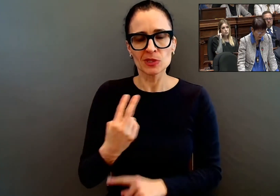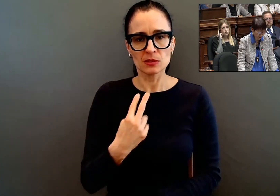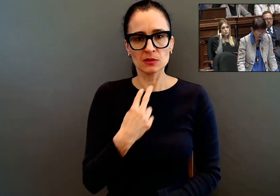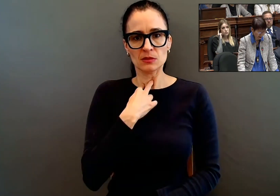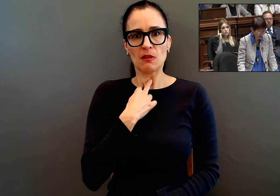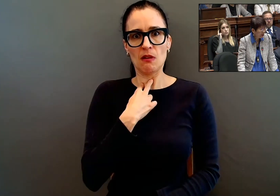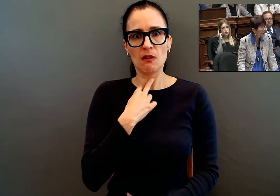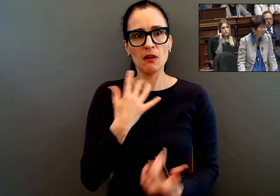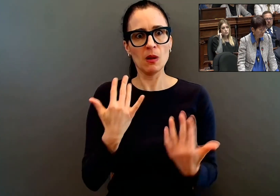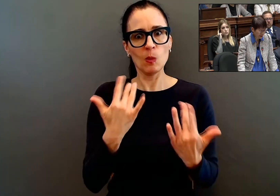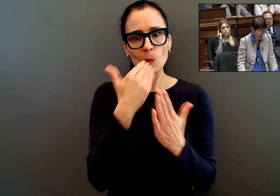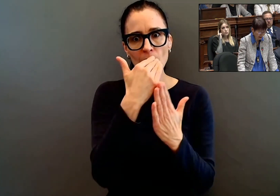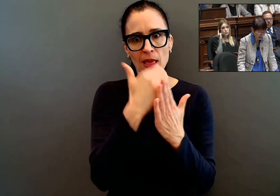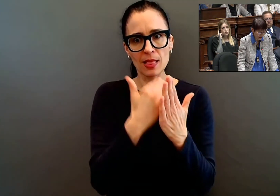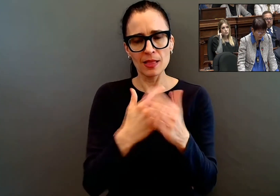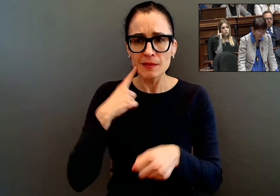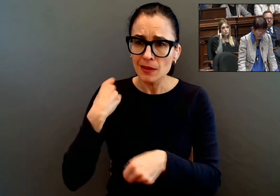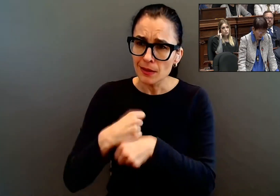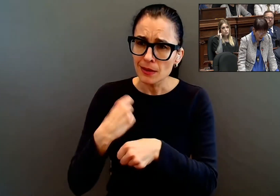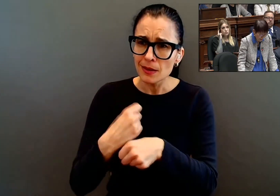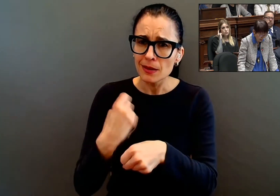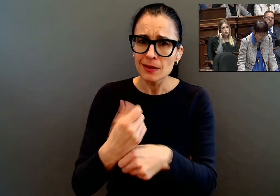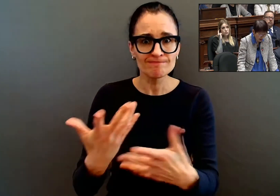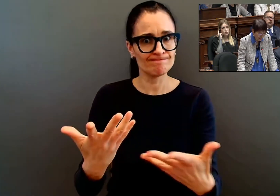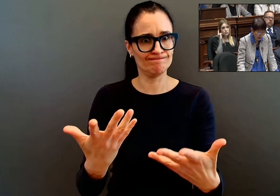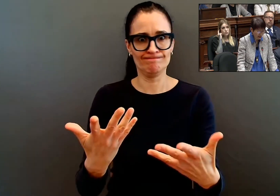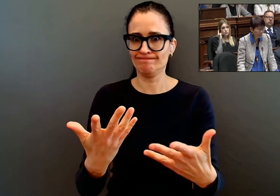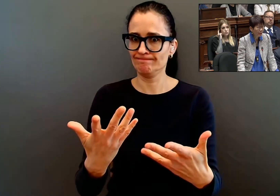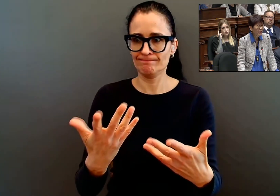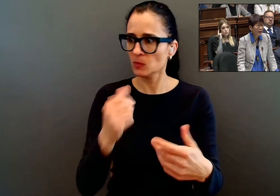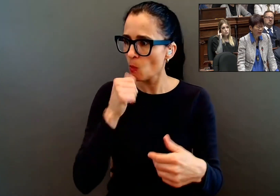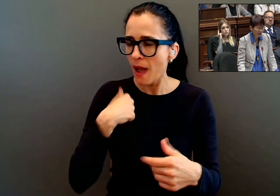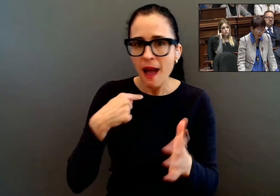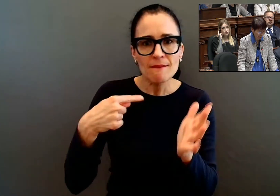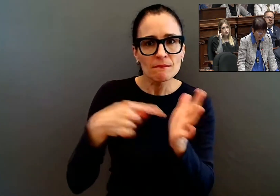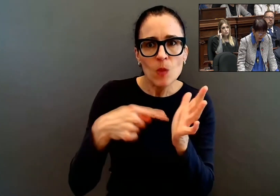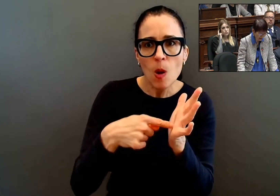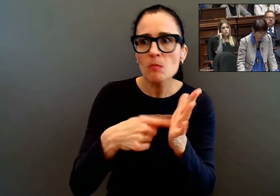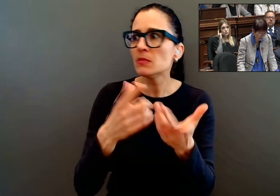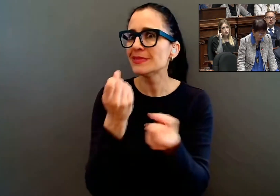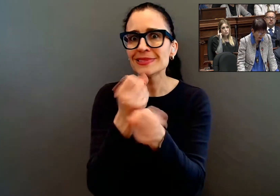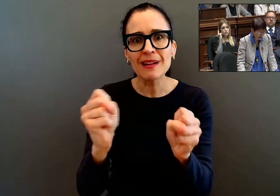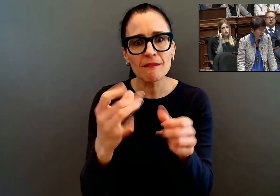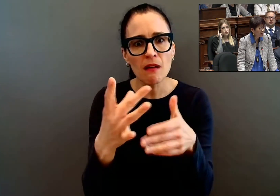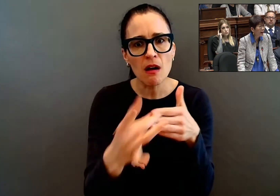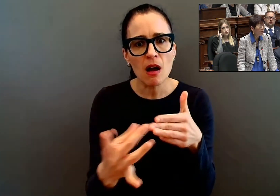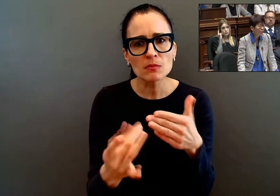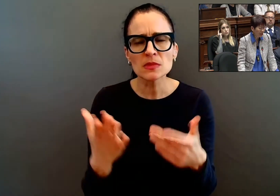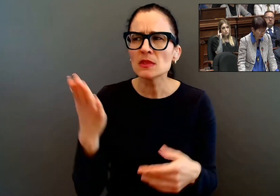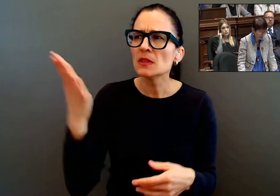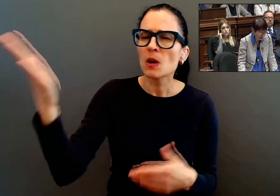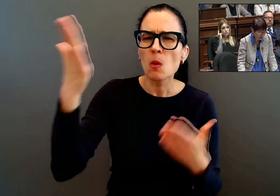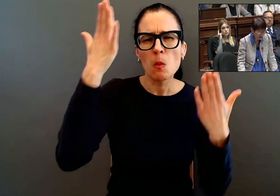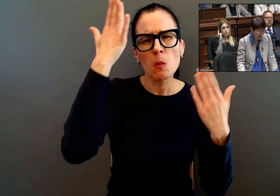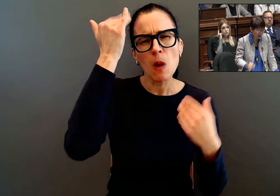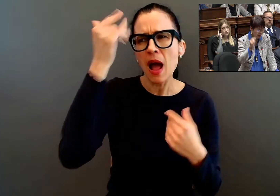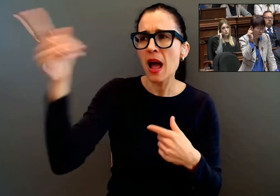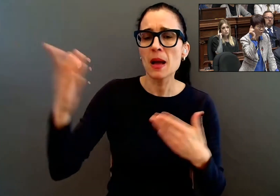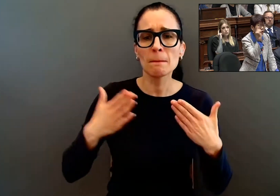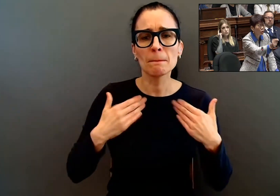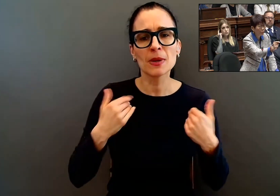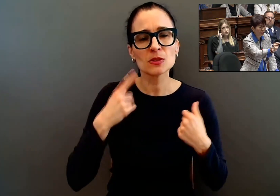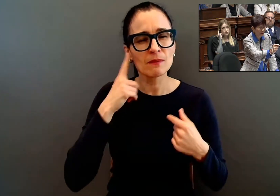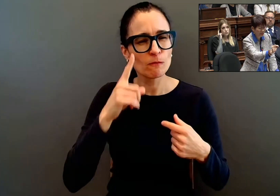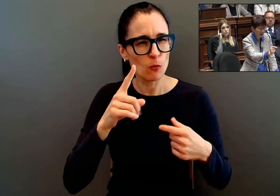option. Why does the Minister of Emergency Management and Climate Readiness allow vulnerable seniors